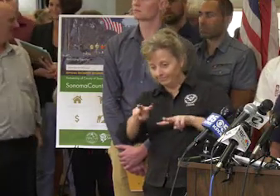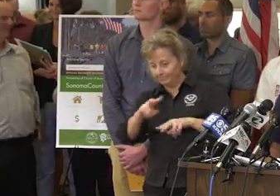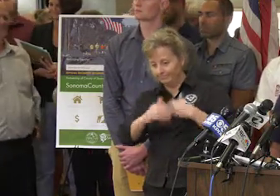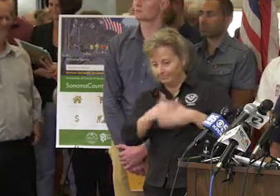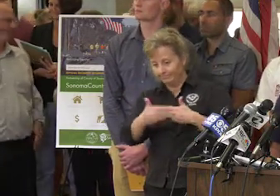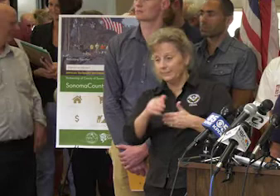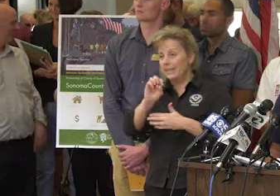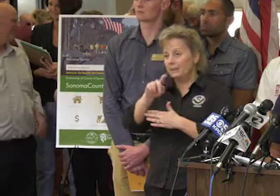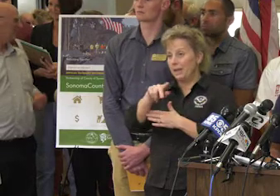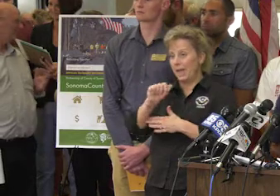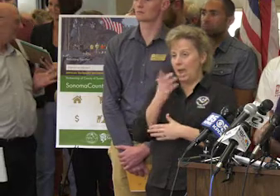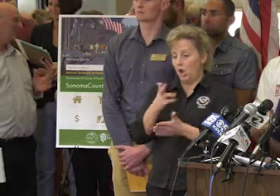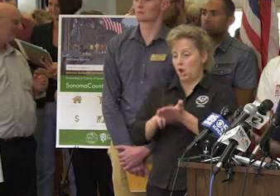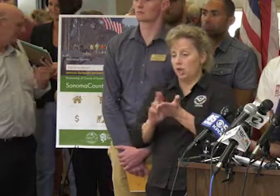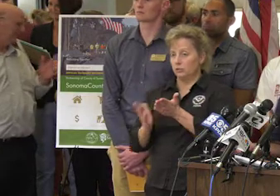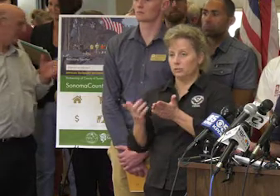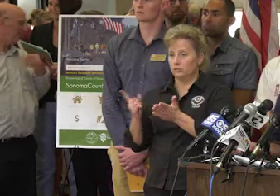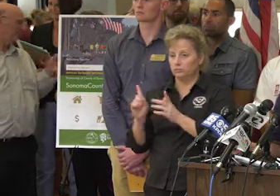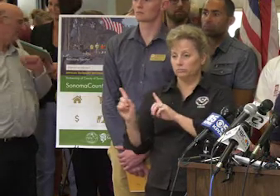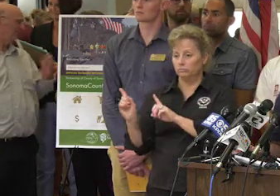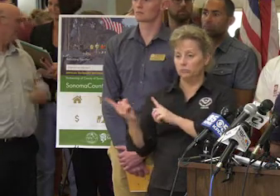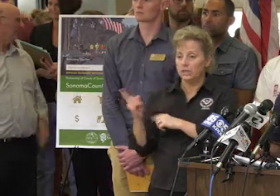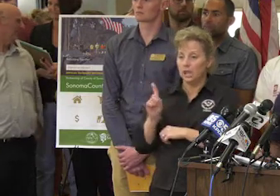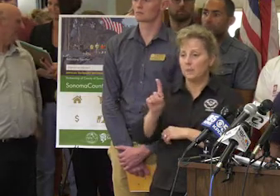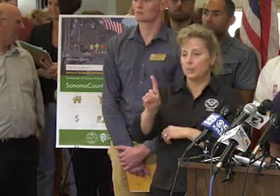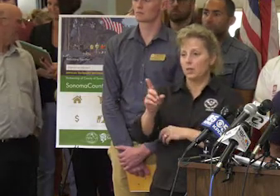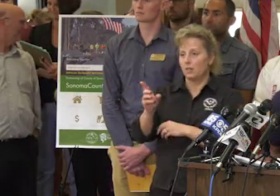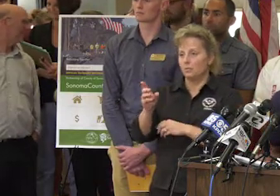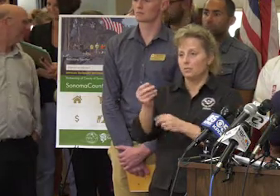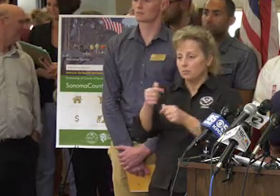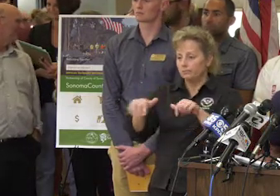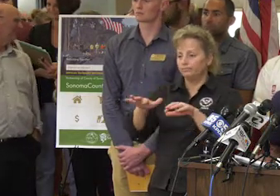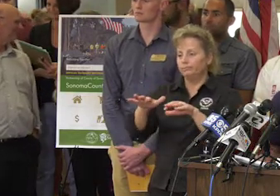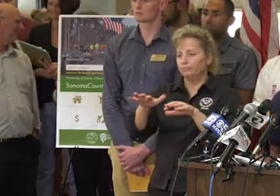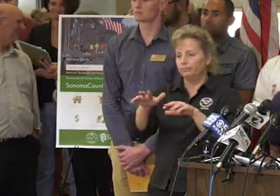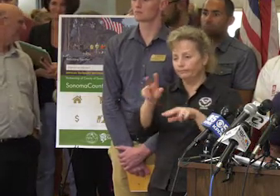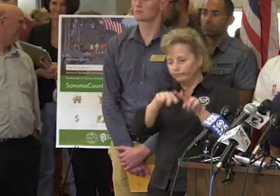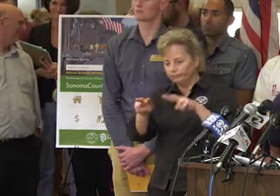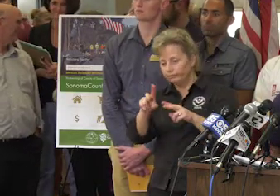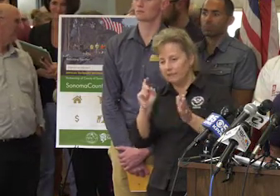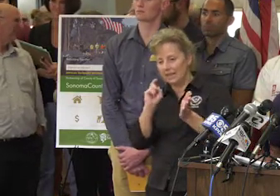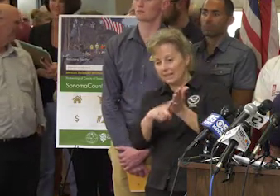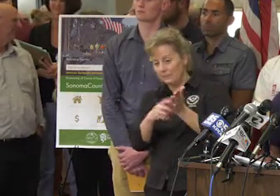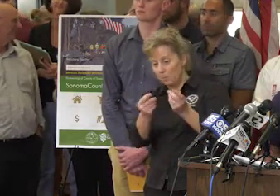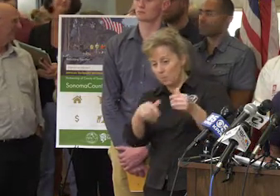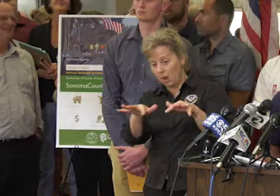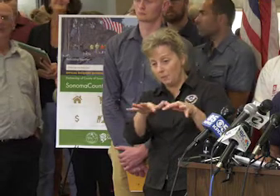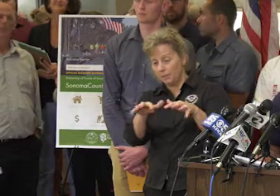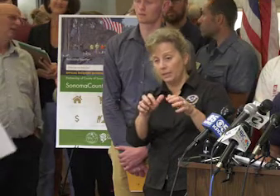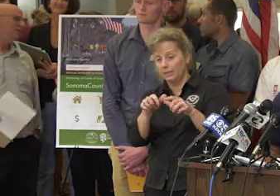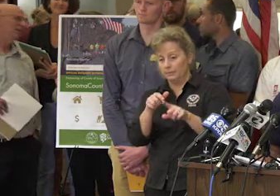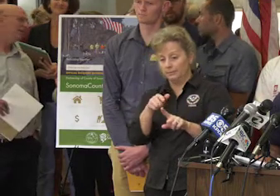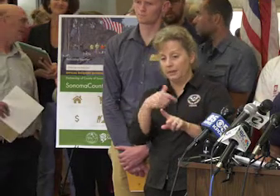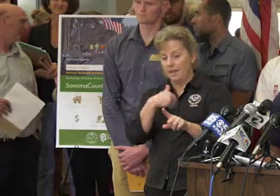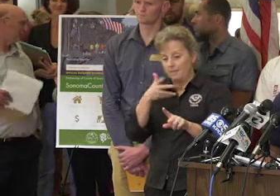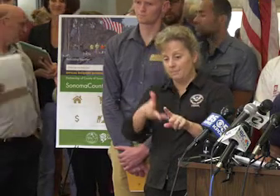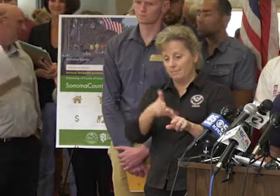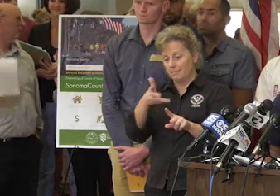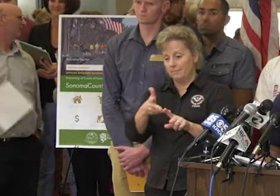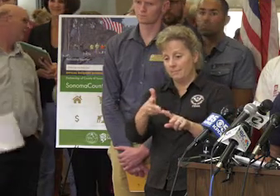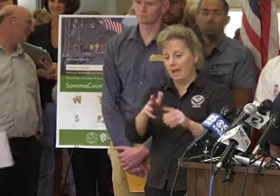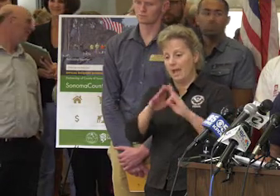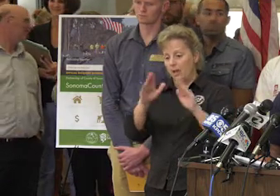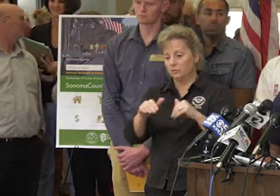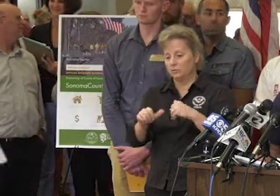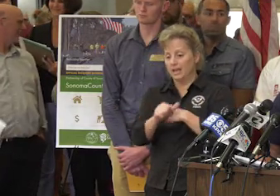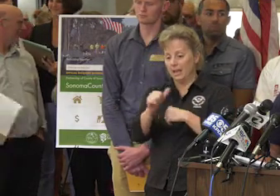involve EPA and our contractors coming through the properties and identifying properties that have remaining household